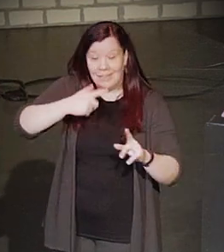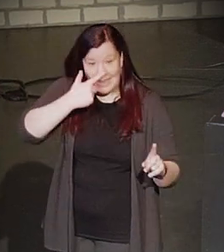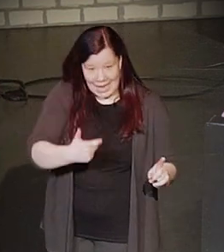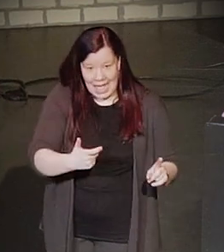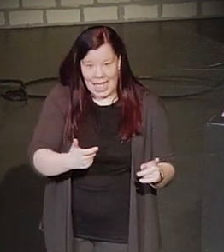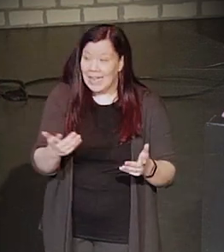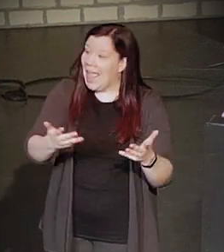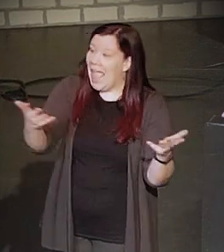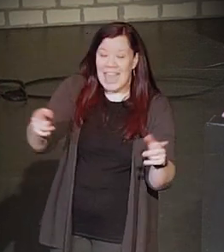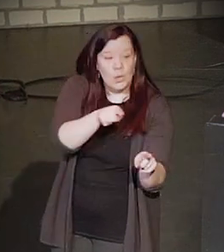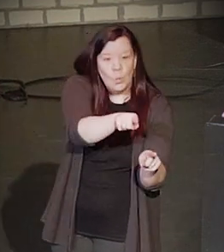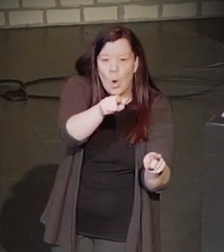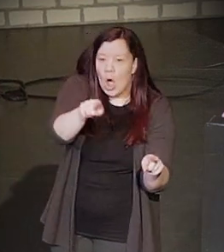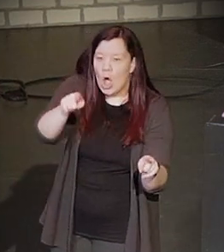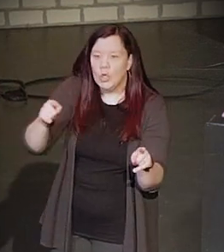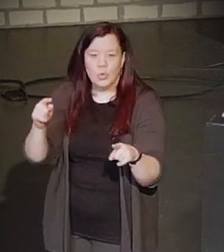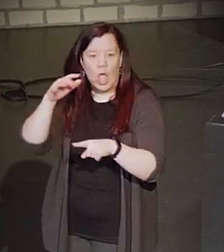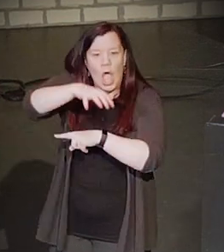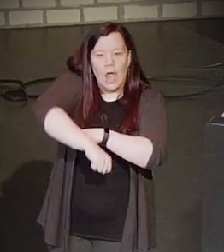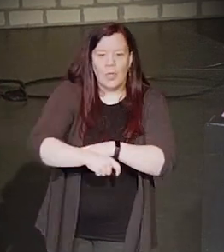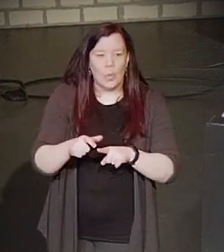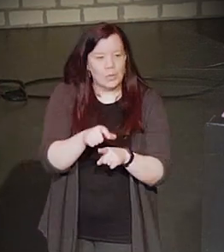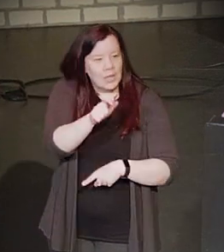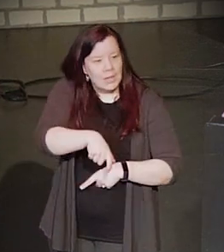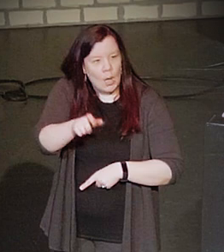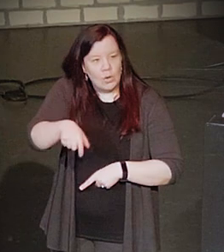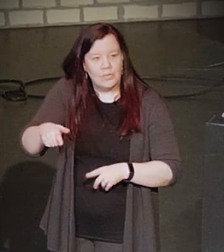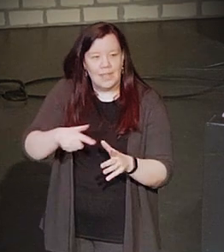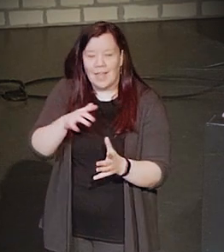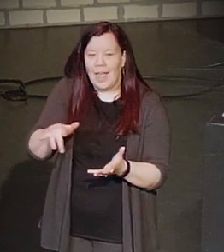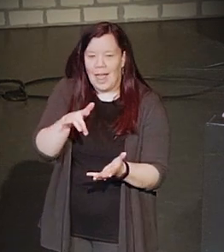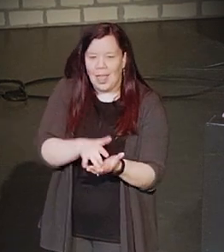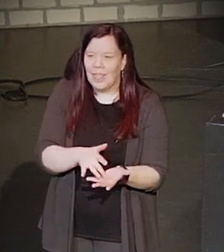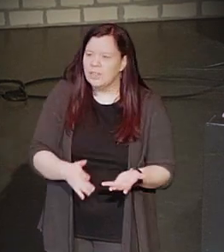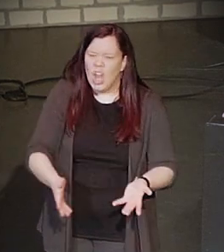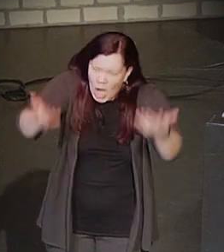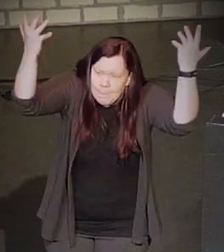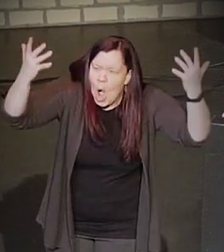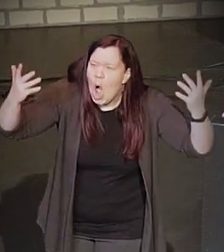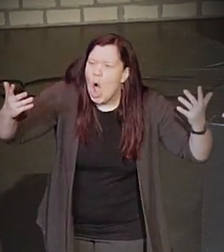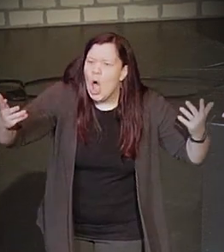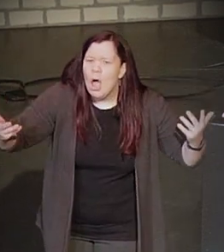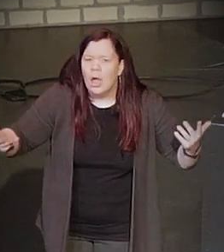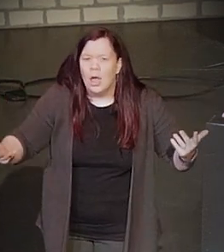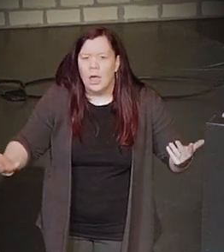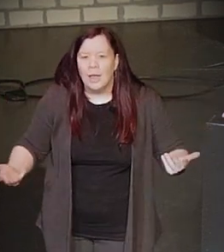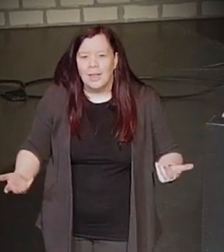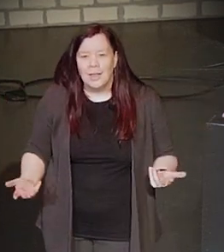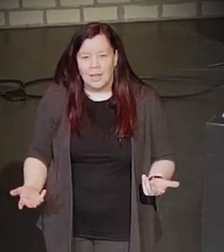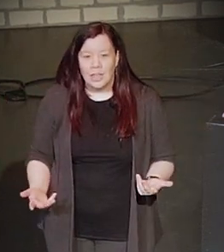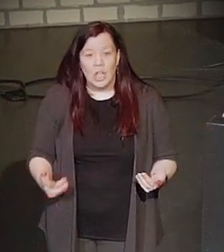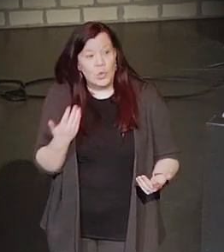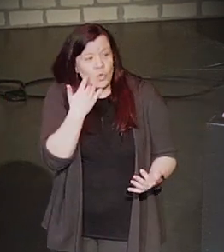can, anyone who overthrows the democracy at Athens. Put your backs into it. You've